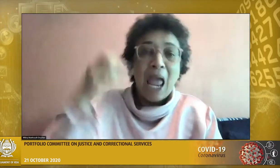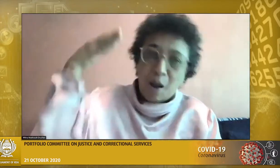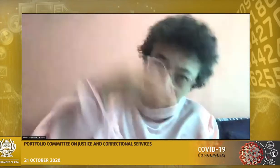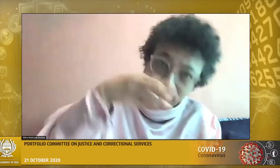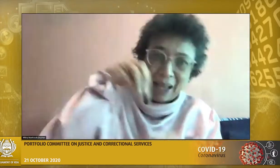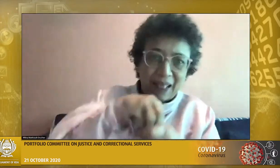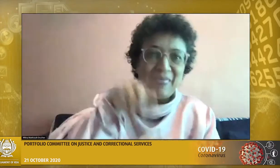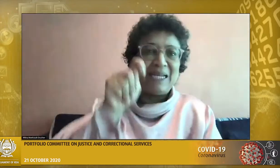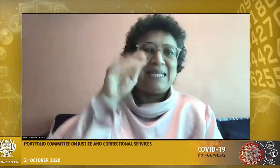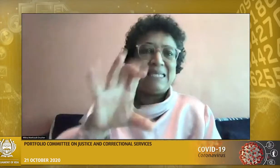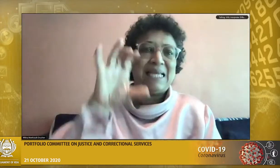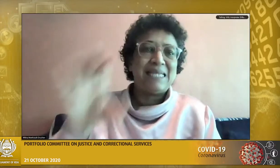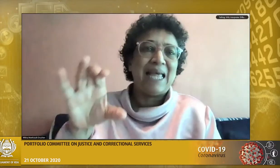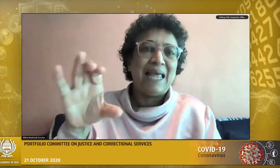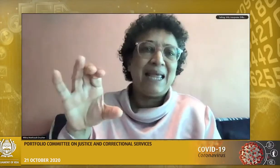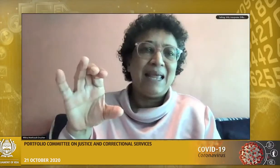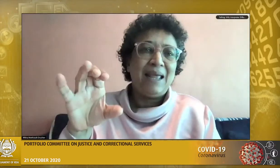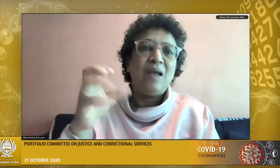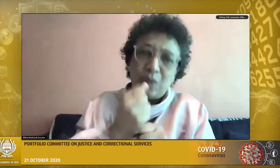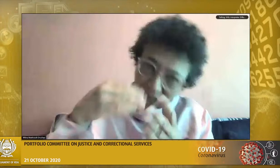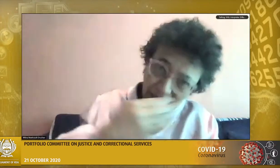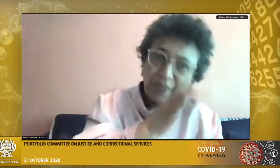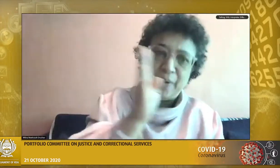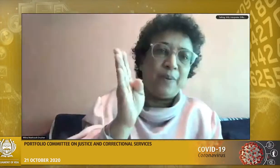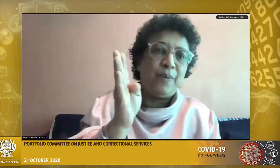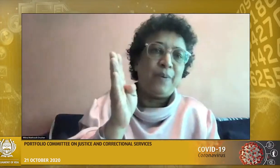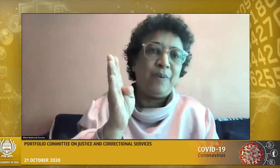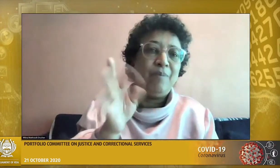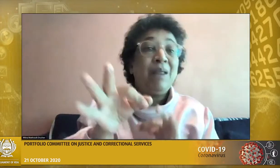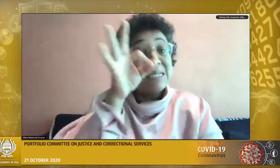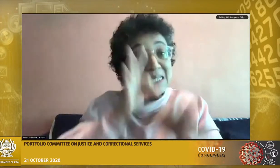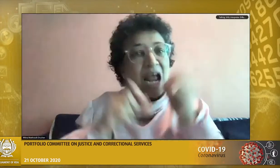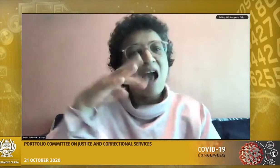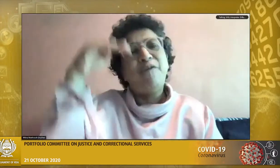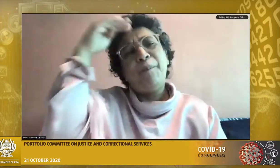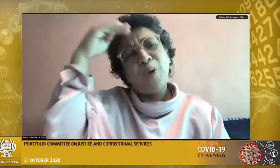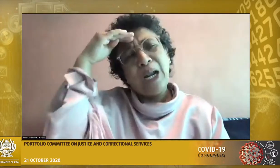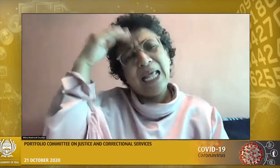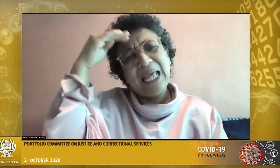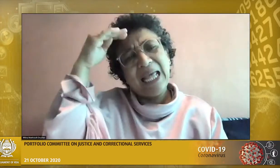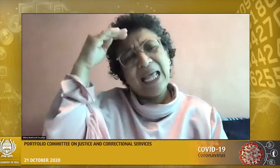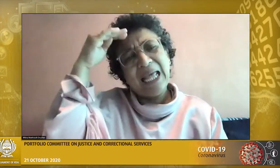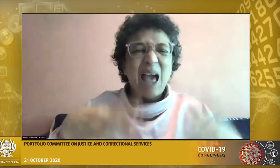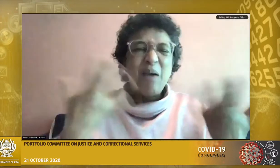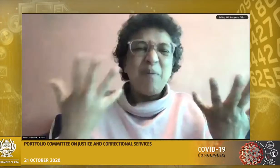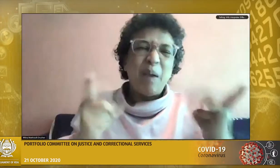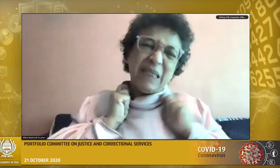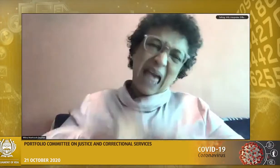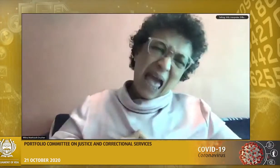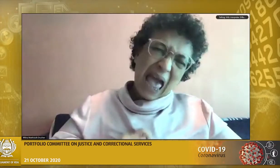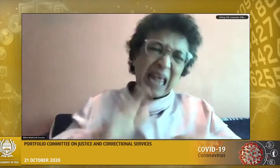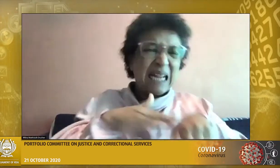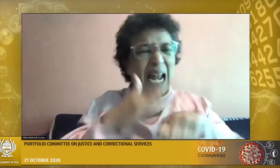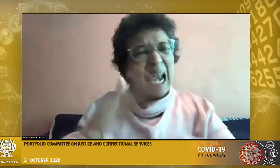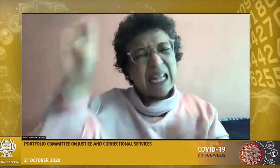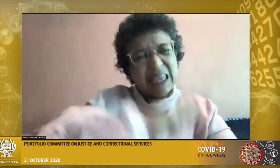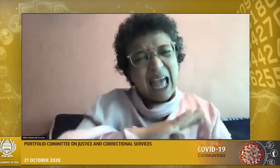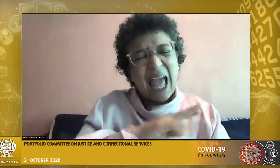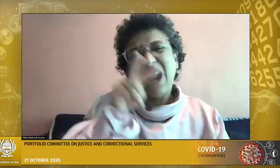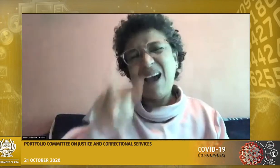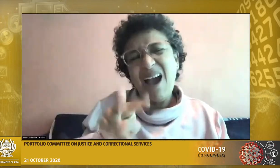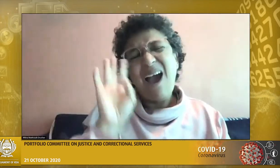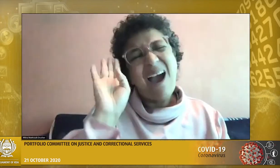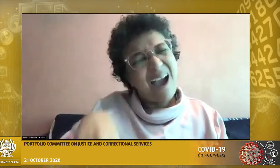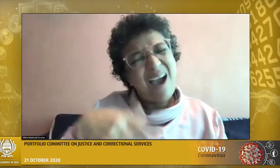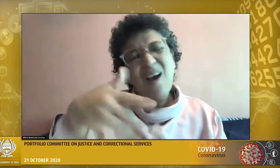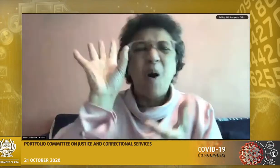and then the case can go through. And the NPA is in the Tutuzela Care Center. You know, so instead of the police,